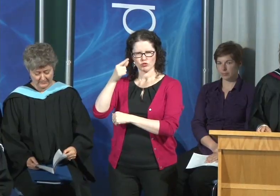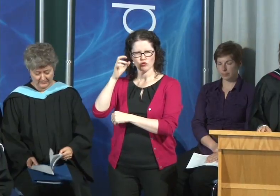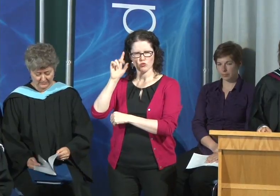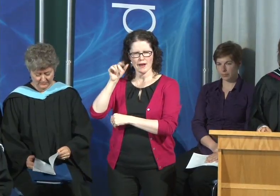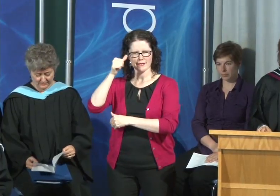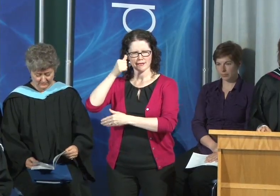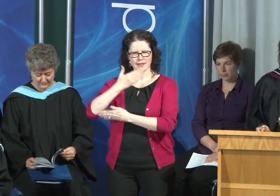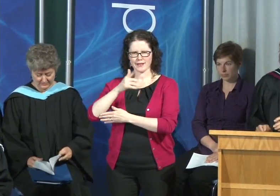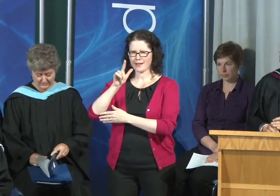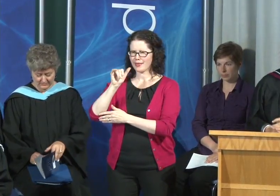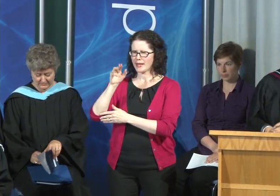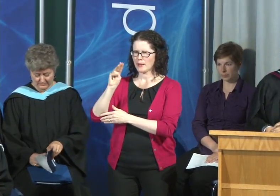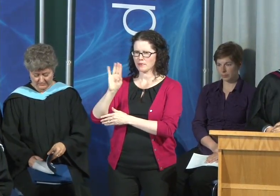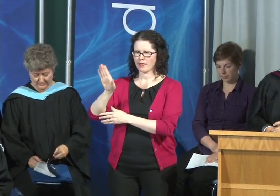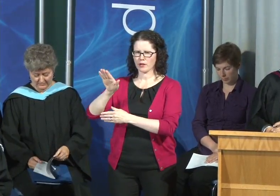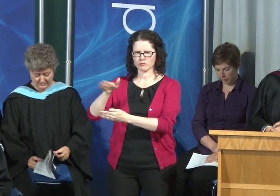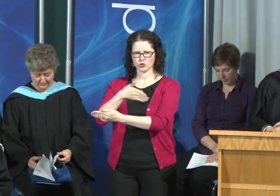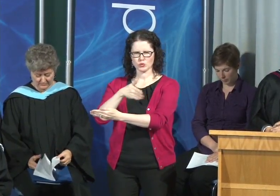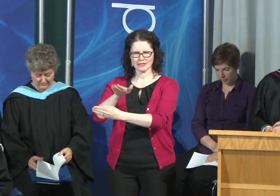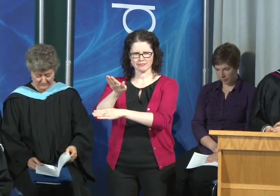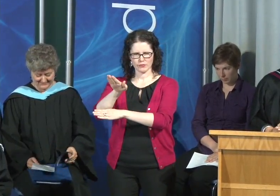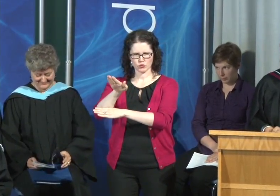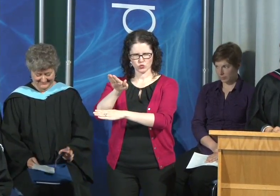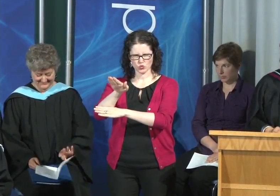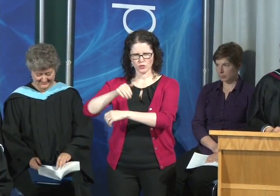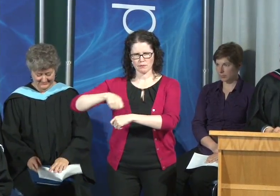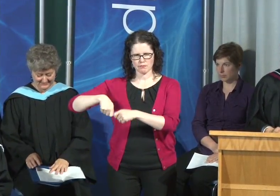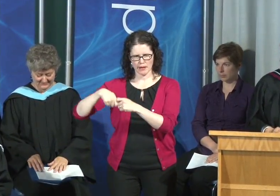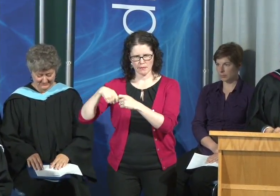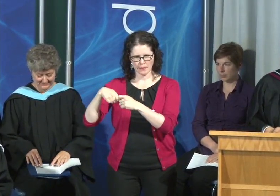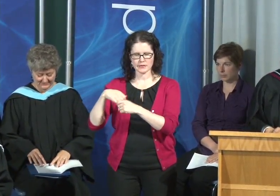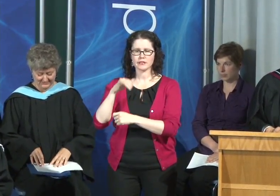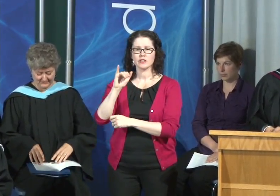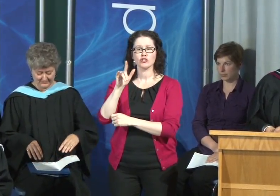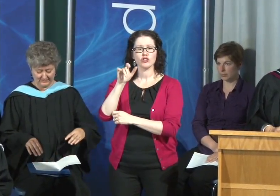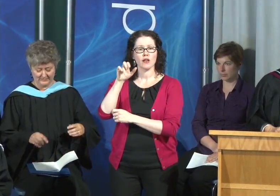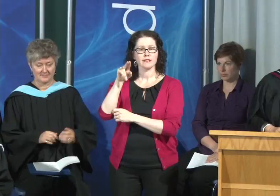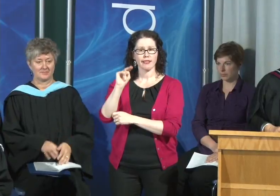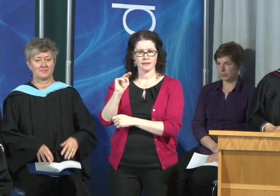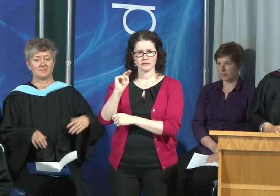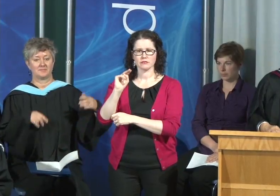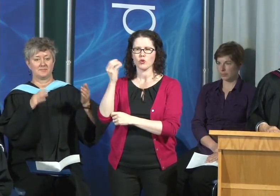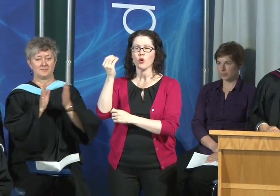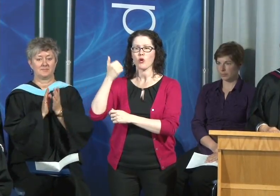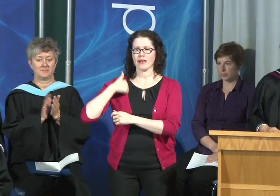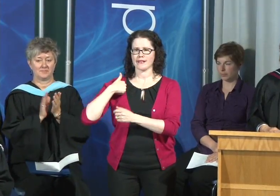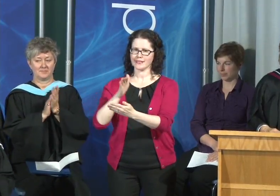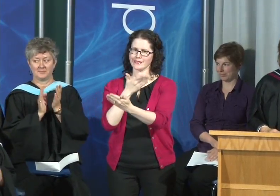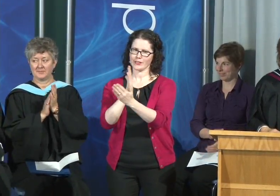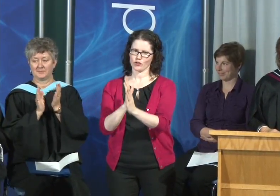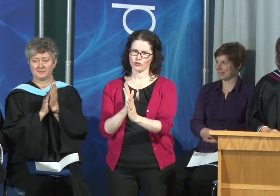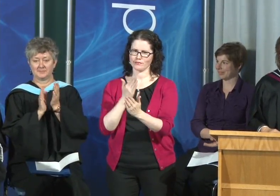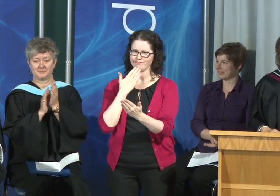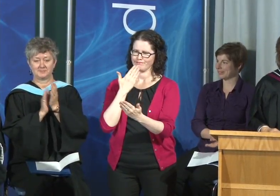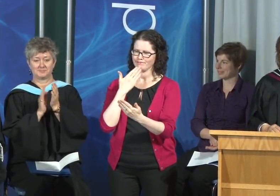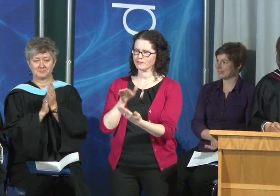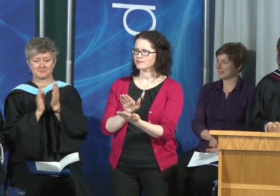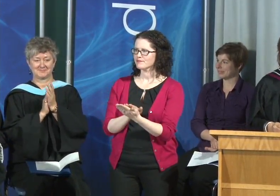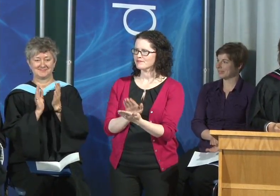this afternoon, and Jocelyn England for leading us in the singing of O Canada. Well done.